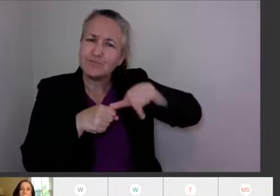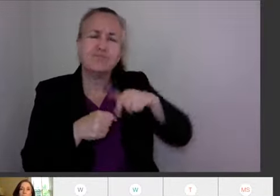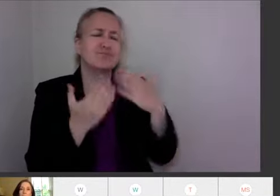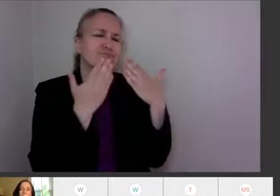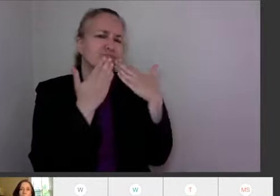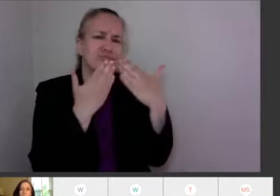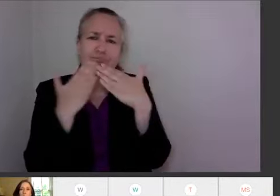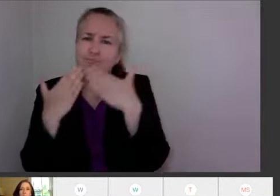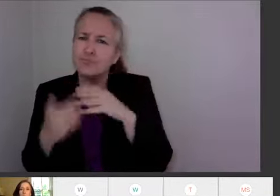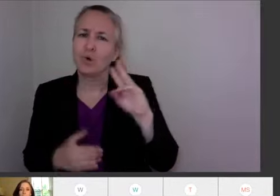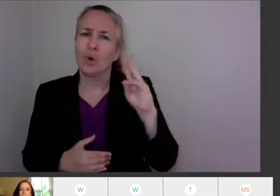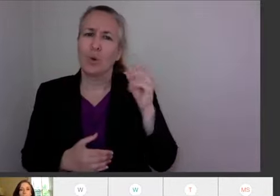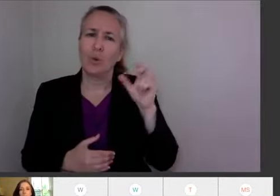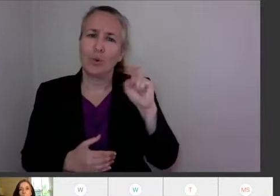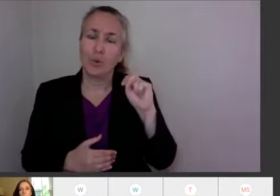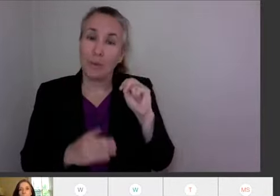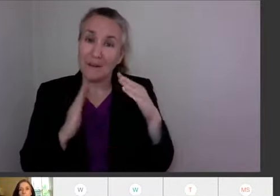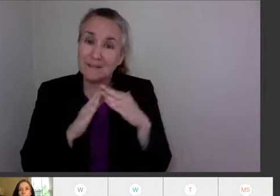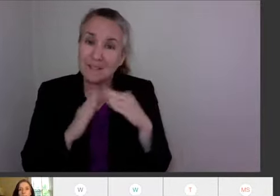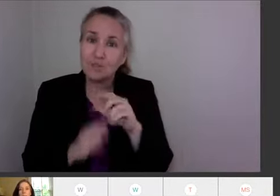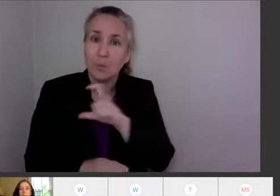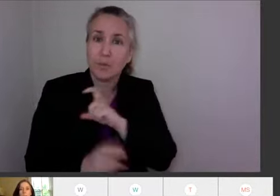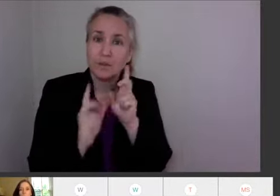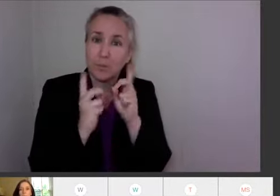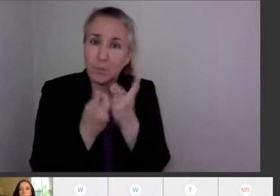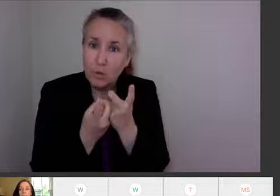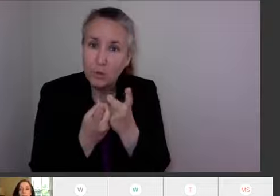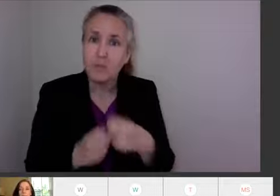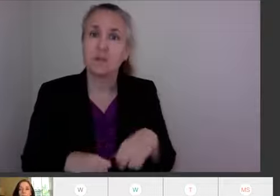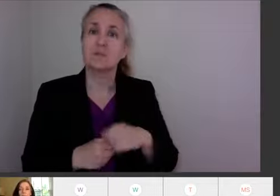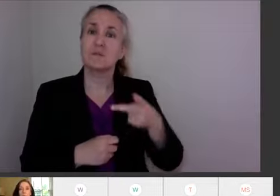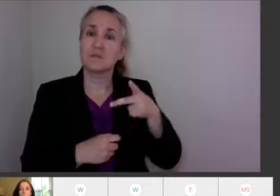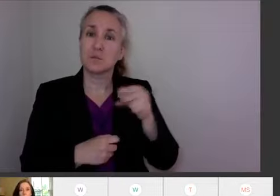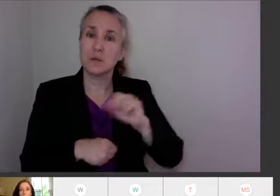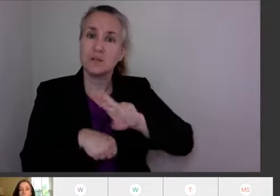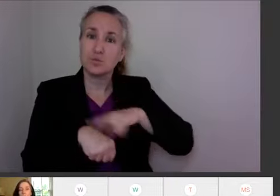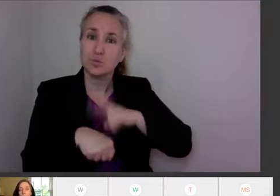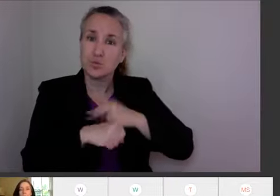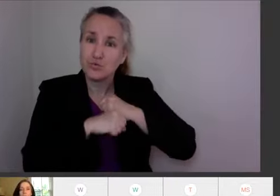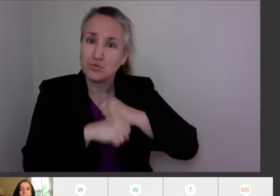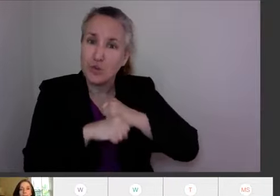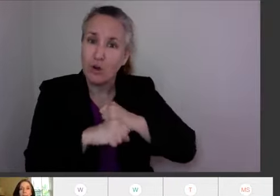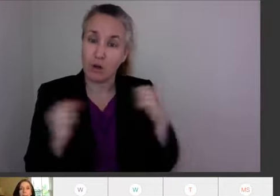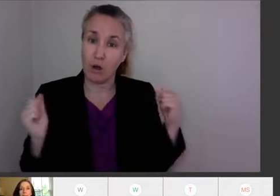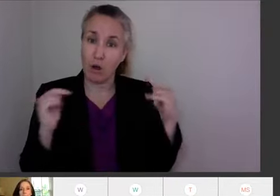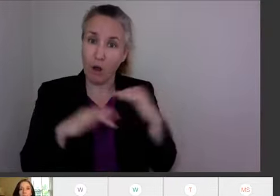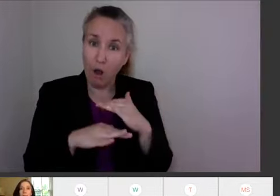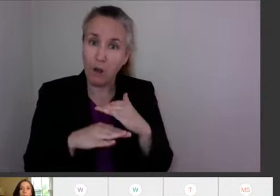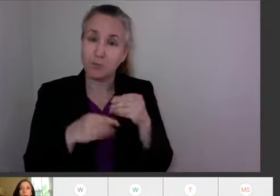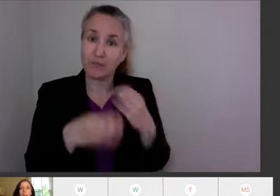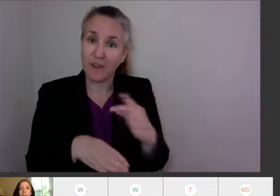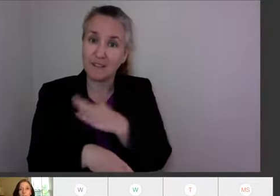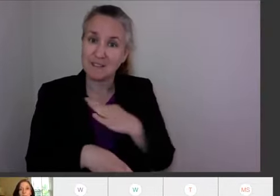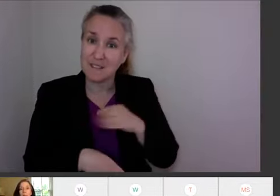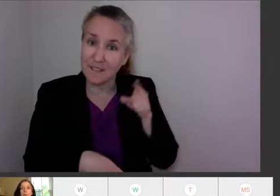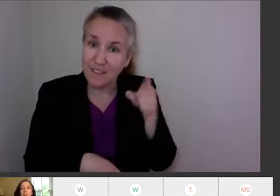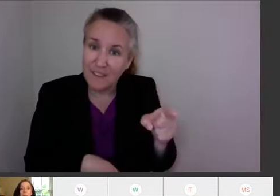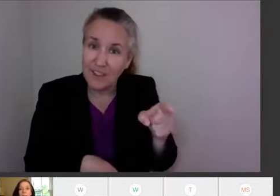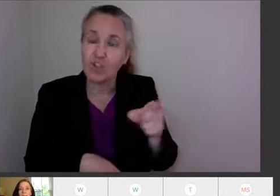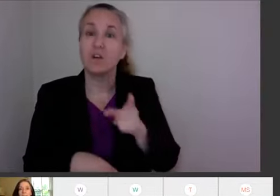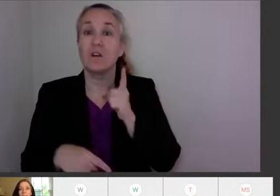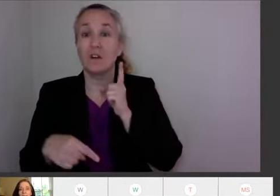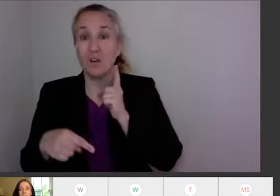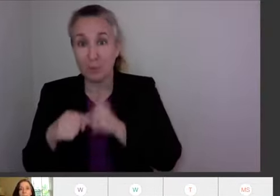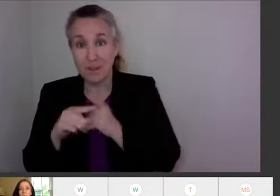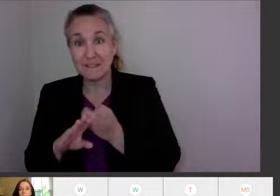to the Whitpain Township Police Department, the Pennsylvania National Guard, who've been staffing this site as well as our